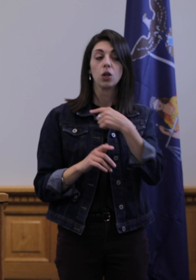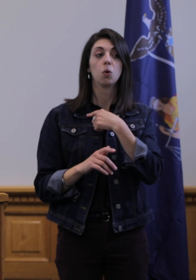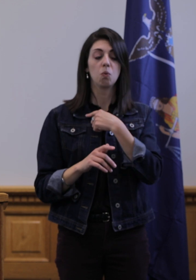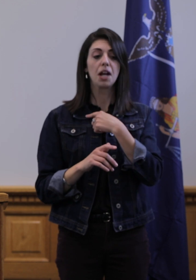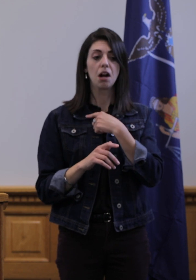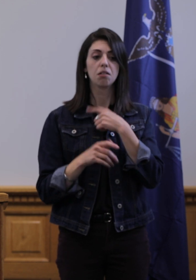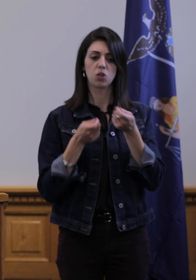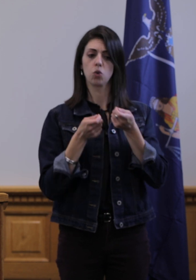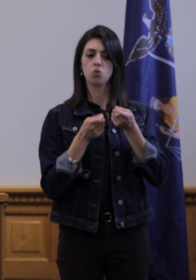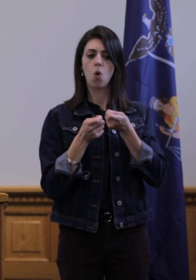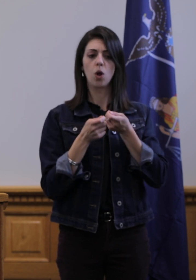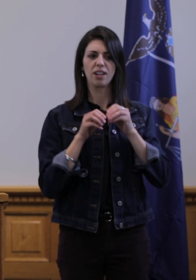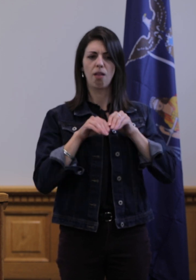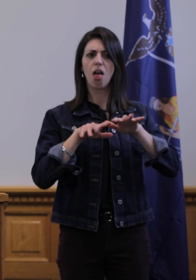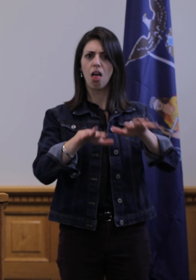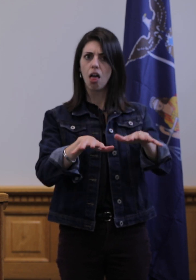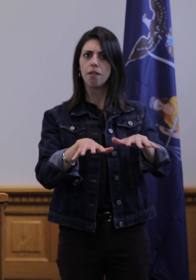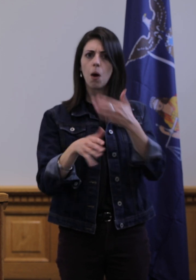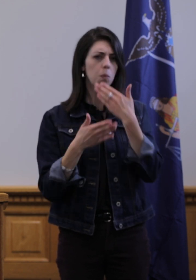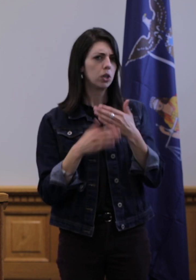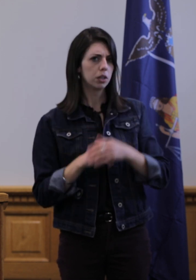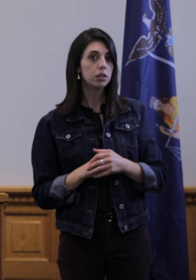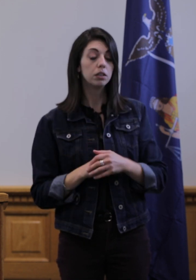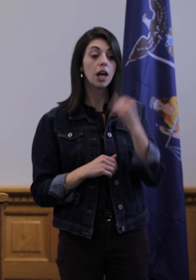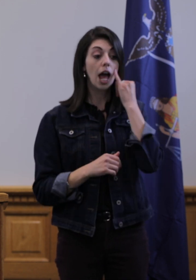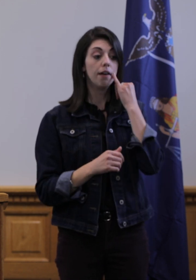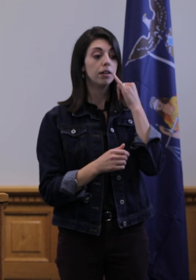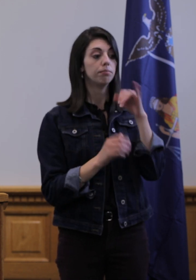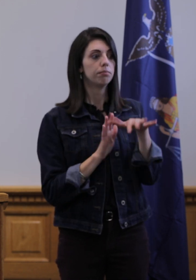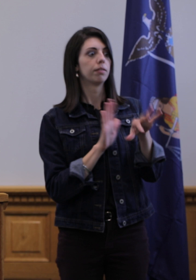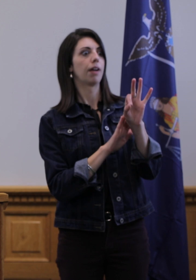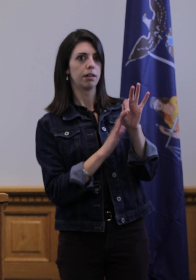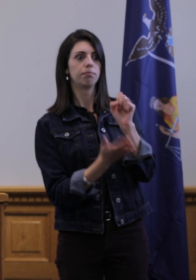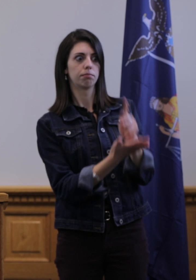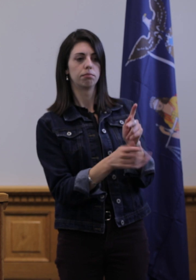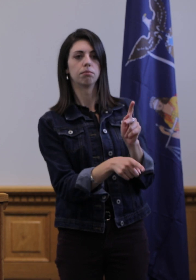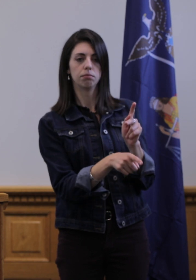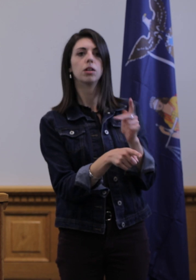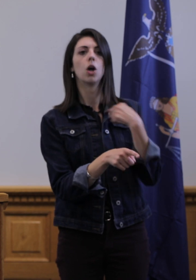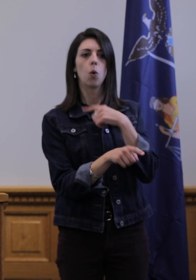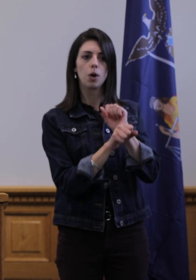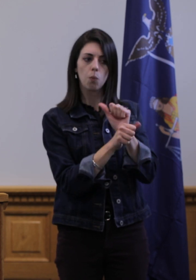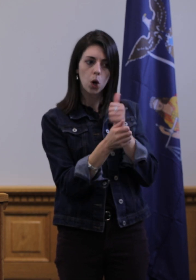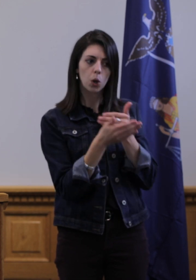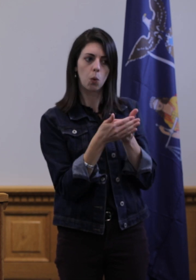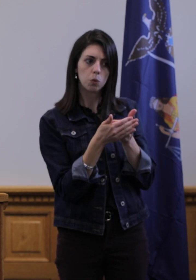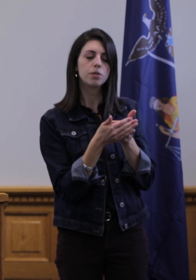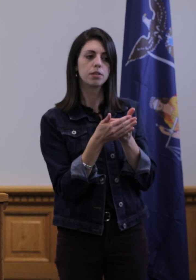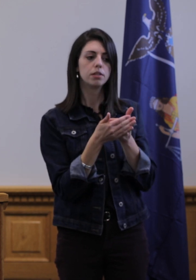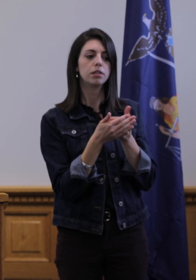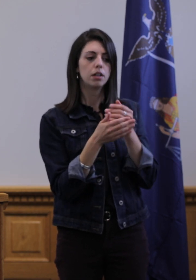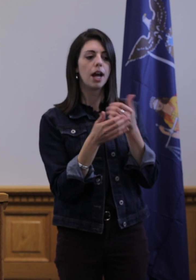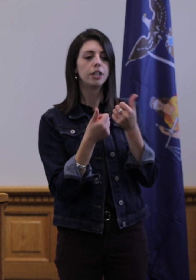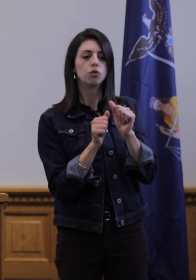virus. When we do get new positive cases, we work closely with the state health department and infected patients to